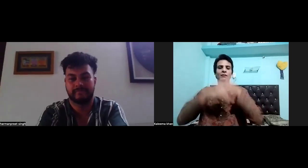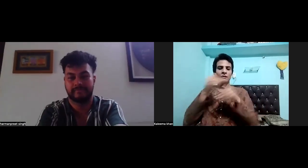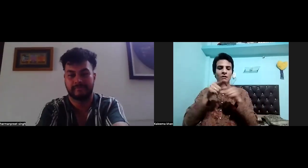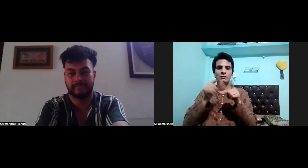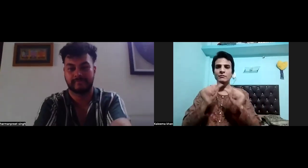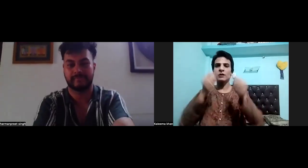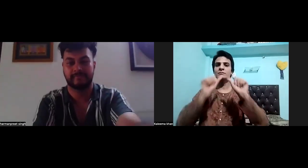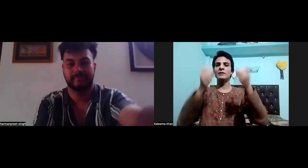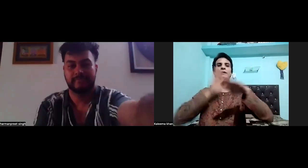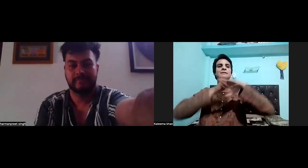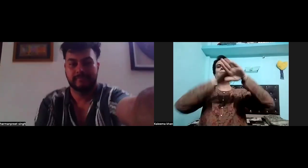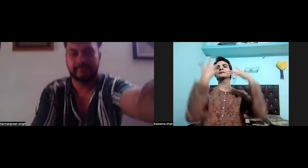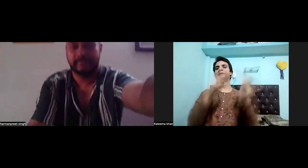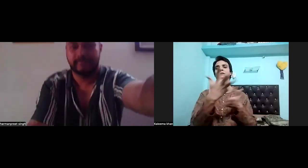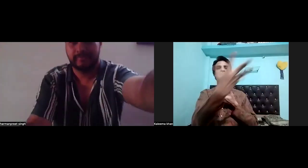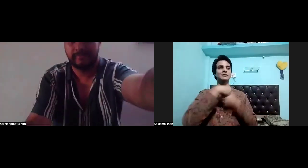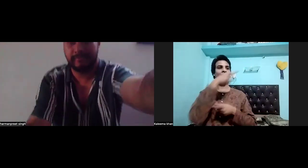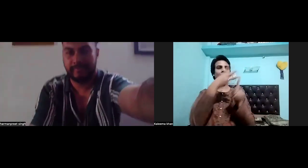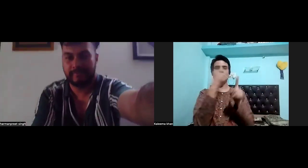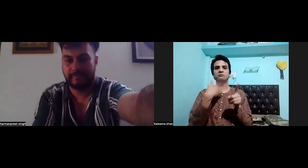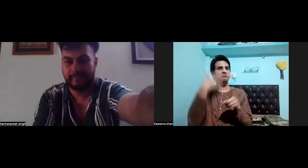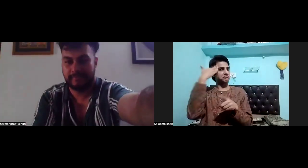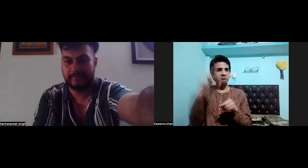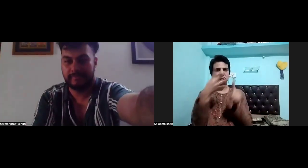my friends, people who guided me,